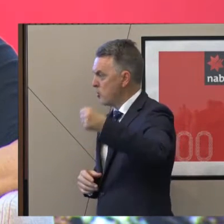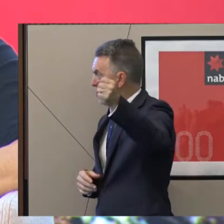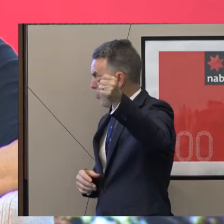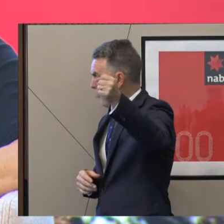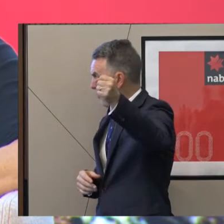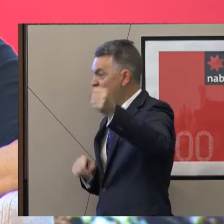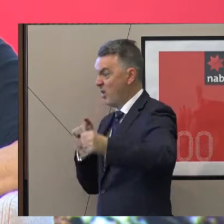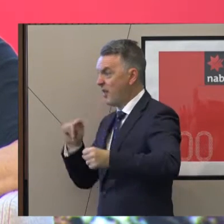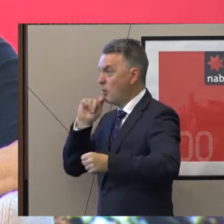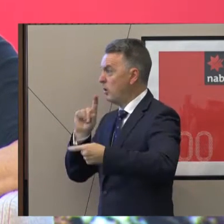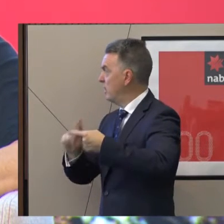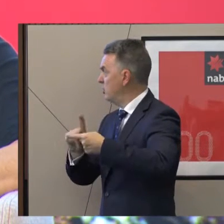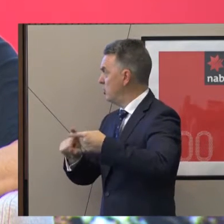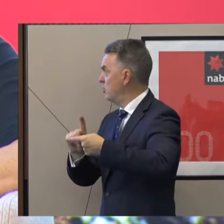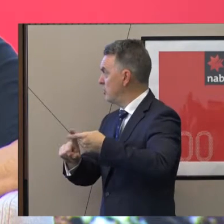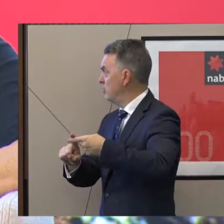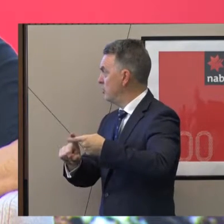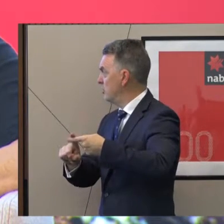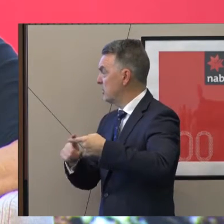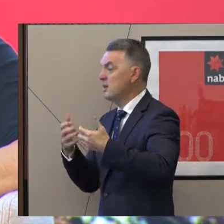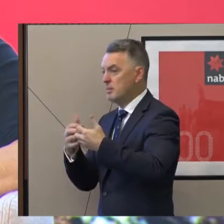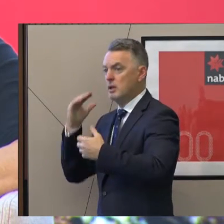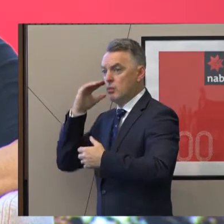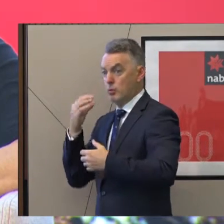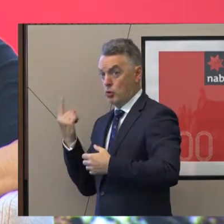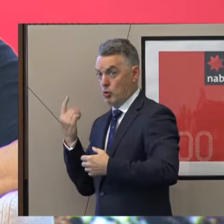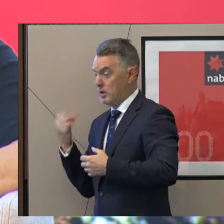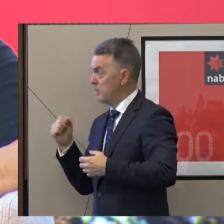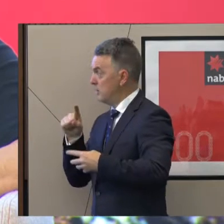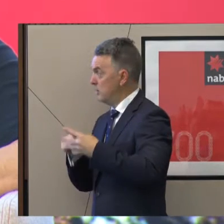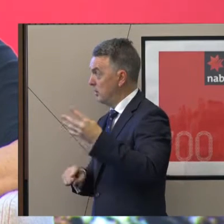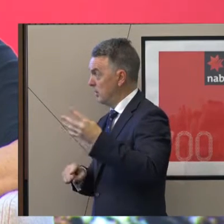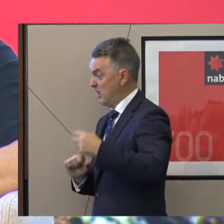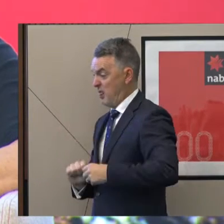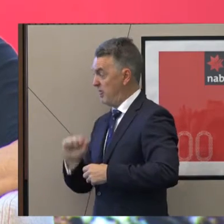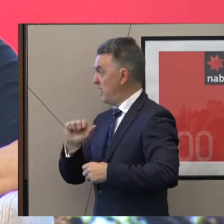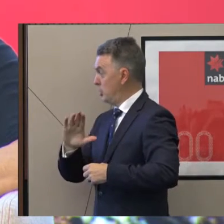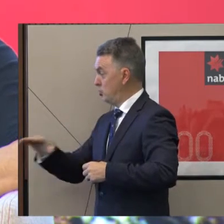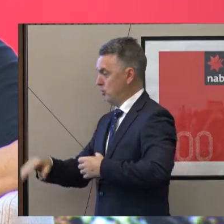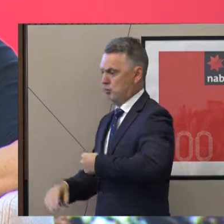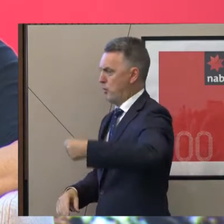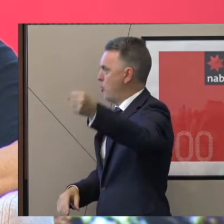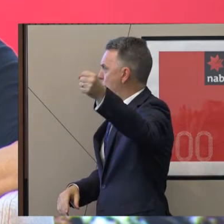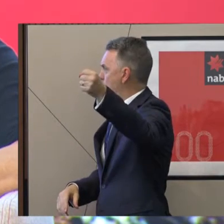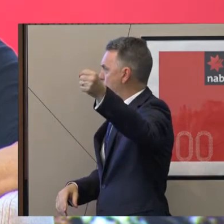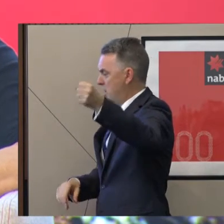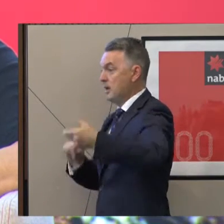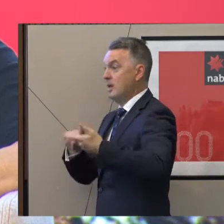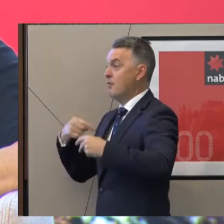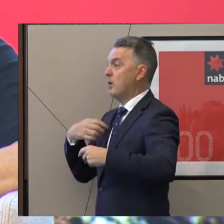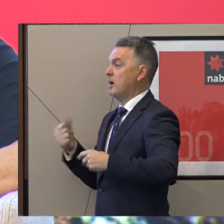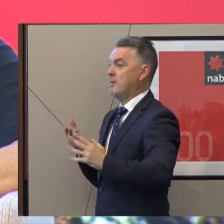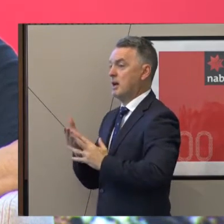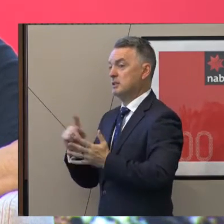That will continue. Many women with disabilities have their children removed. If we had access to information